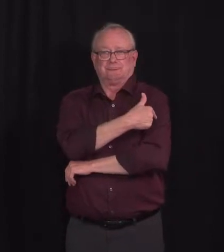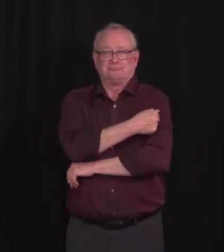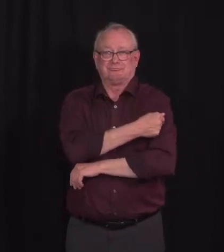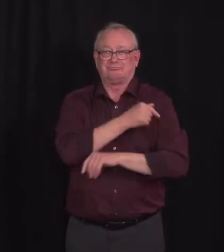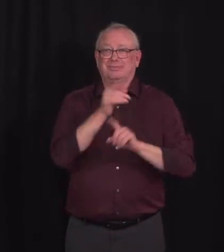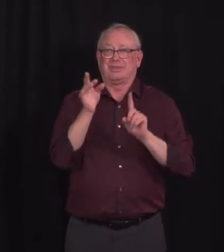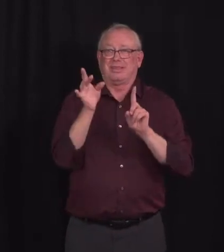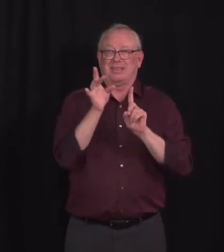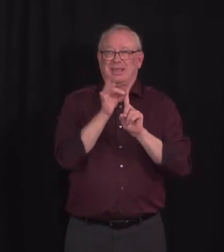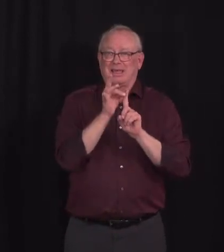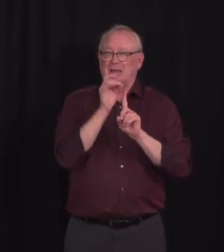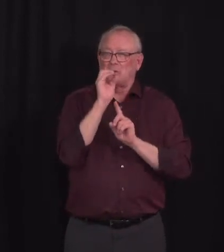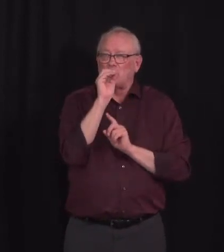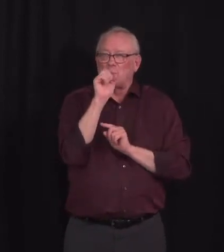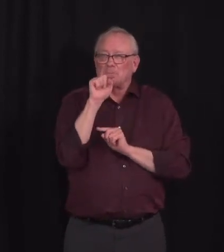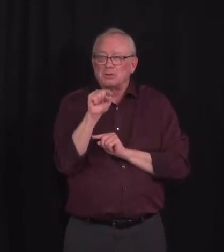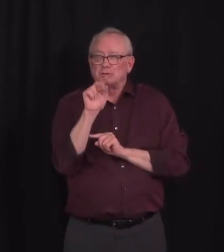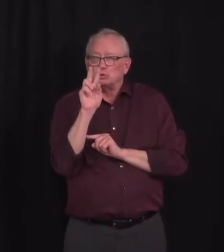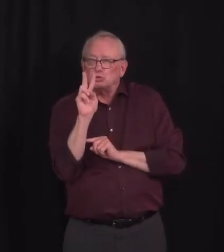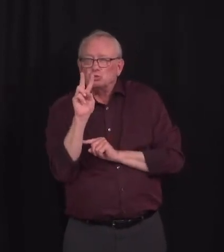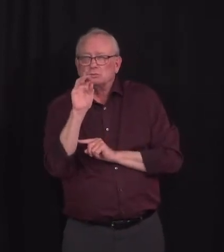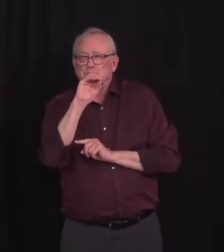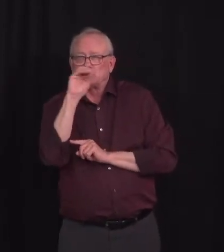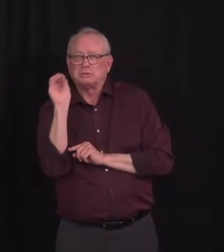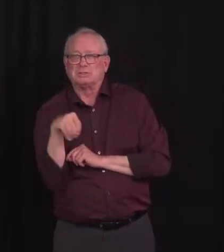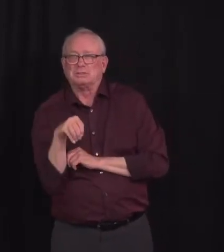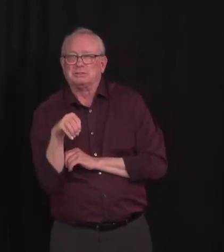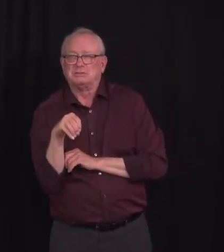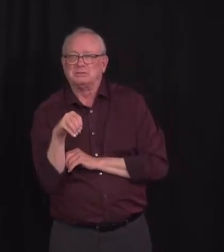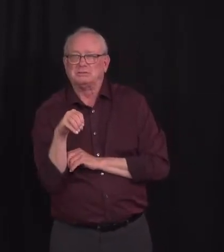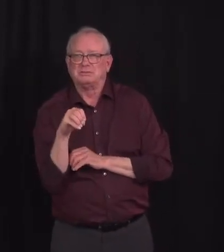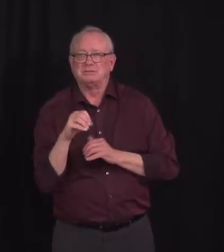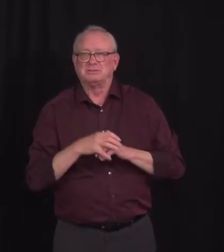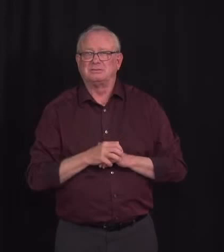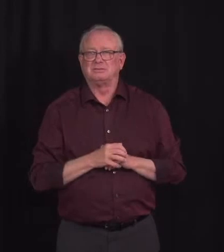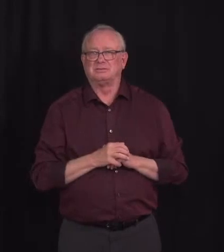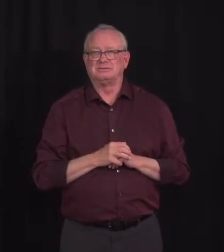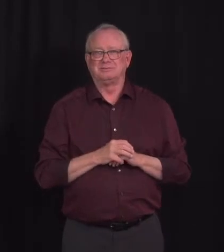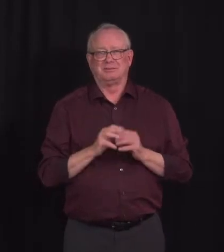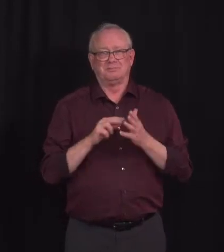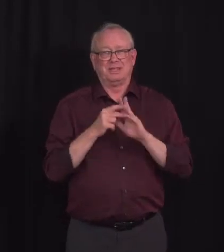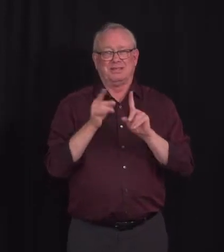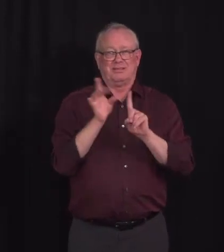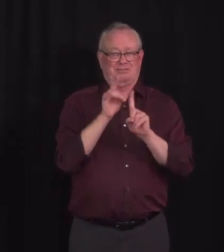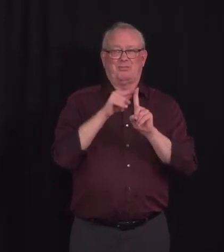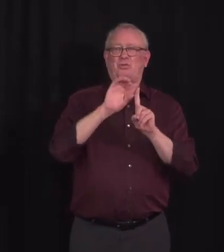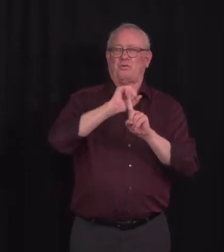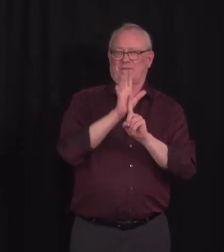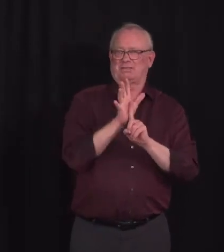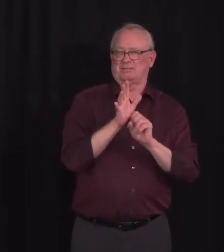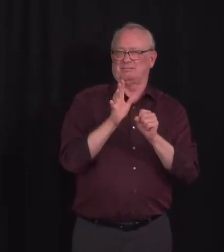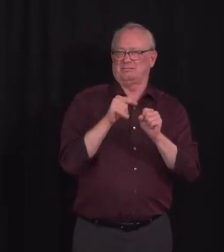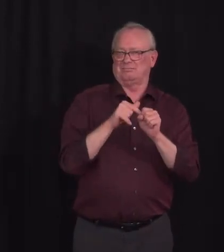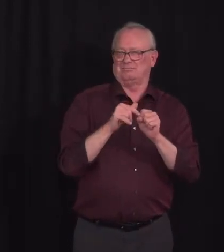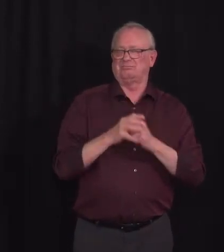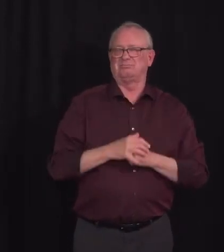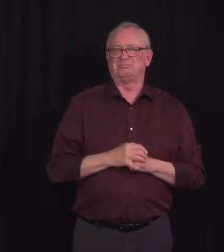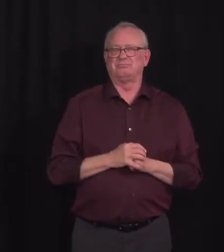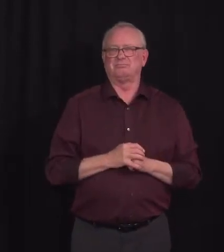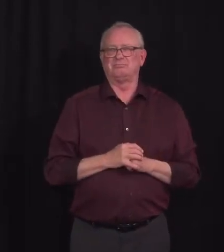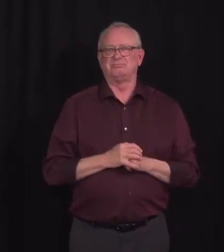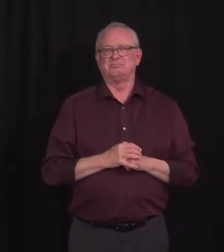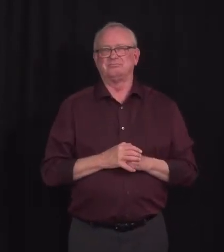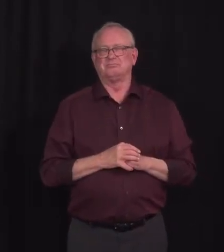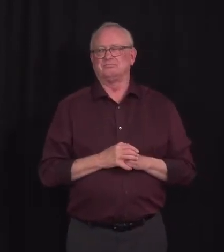of vaccine in that time frame since January 1st got COVID once 14 days had passed since